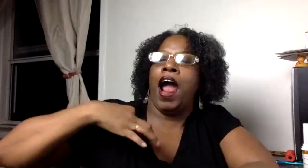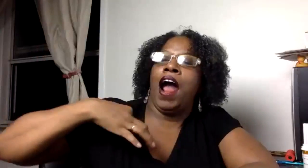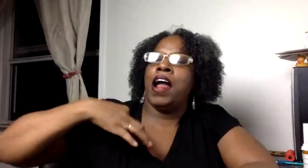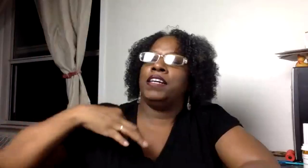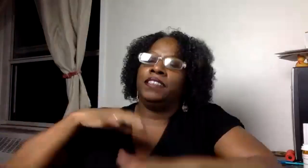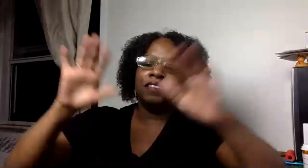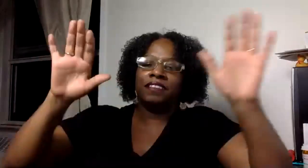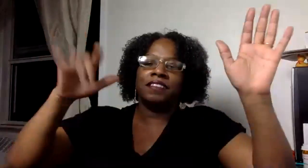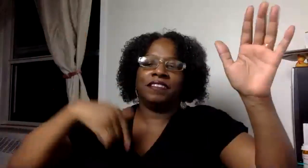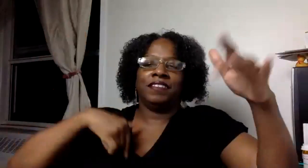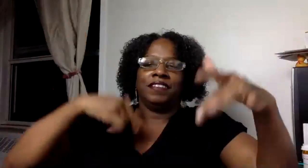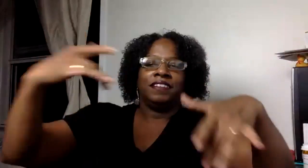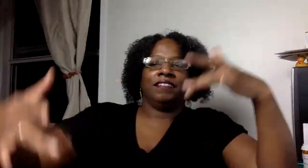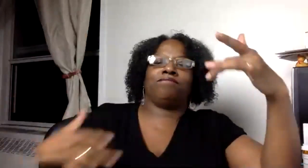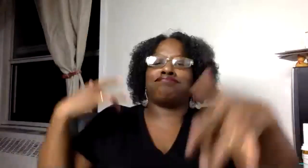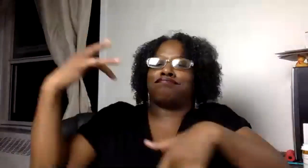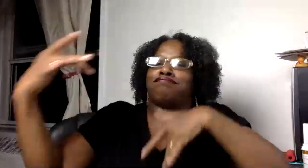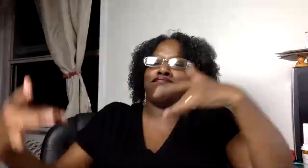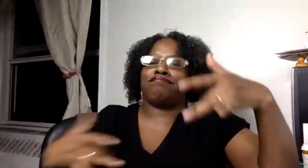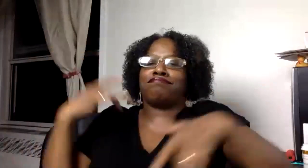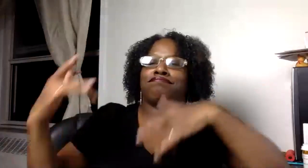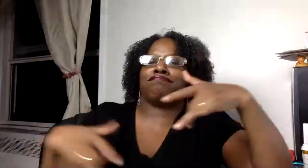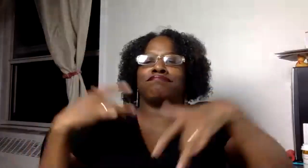Oh, I found a new volunteer.